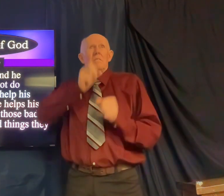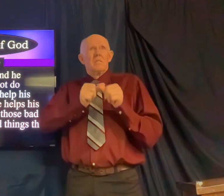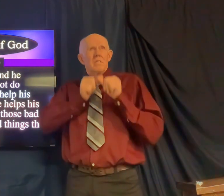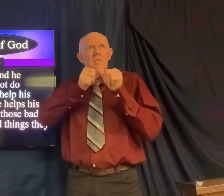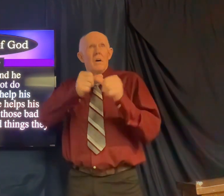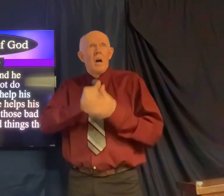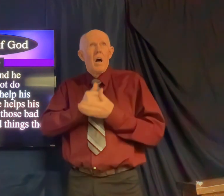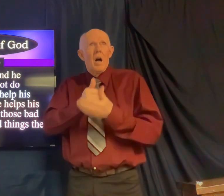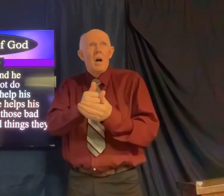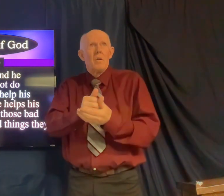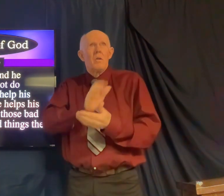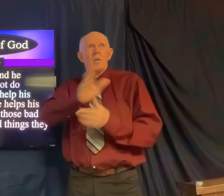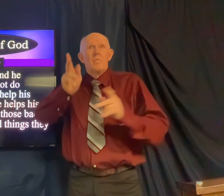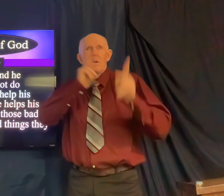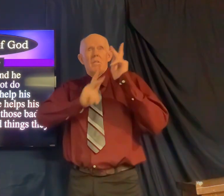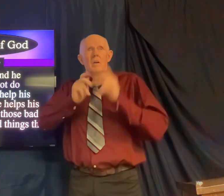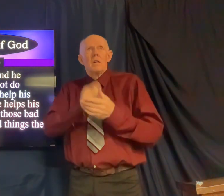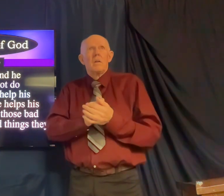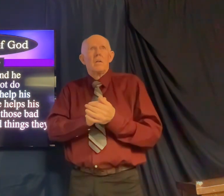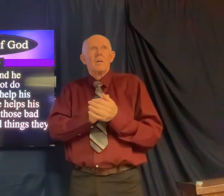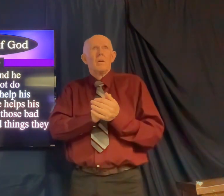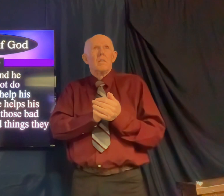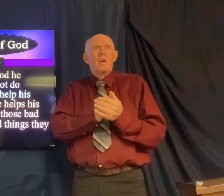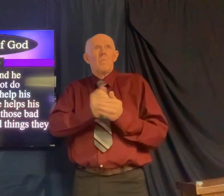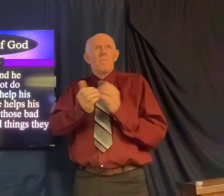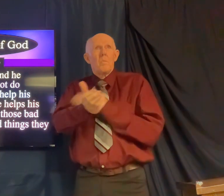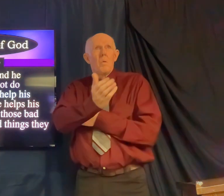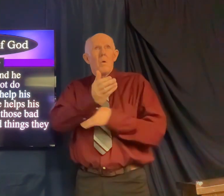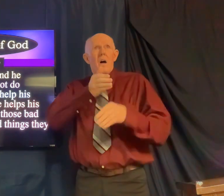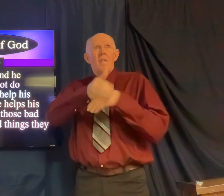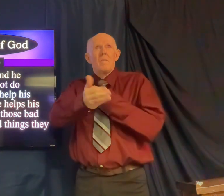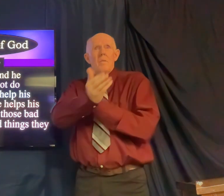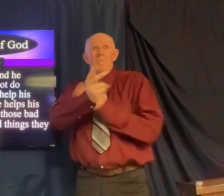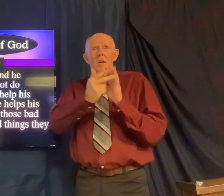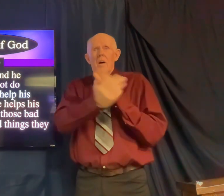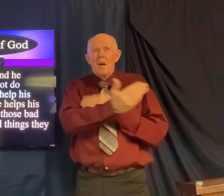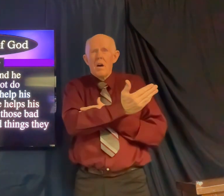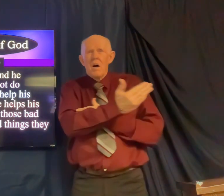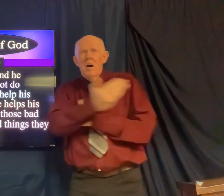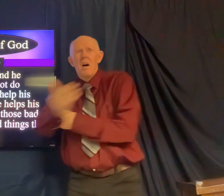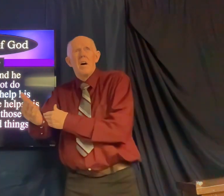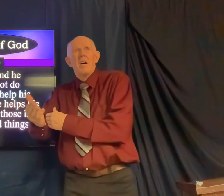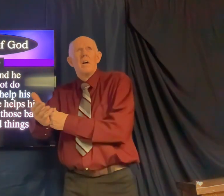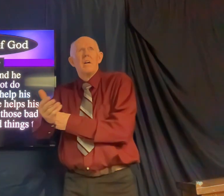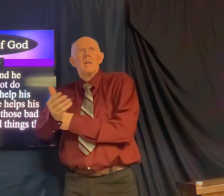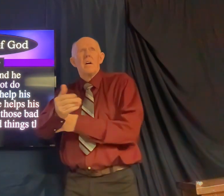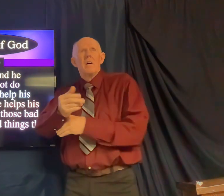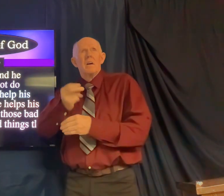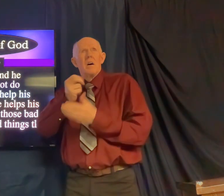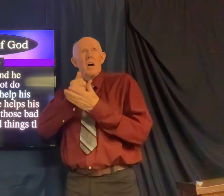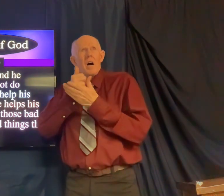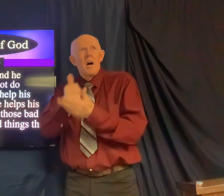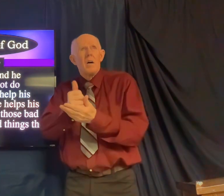He continues to help His people. Morning after morning, He